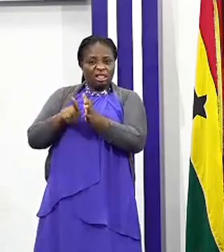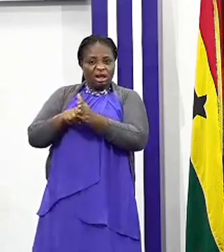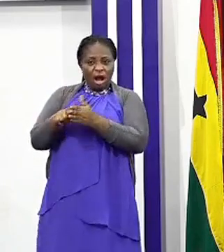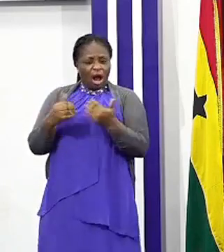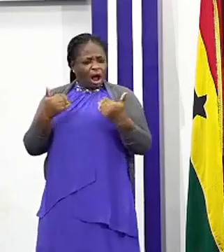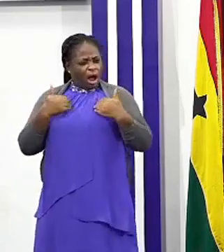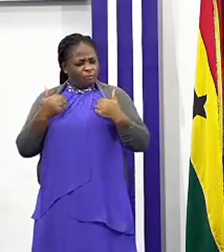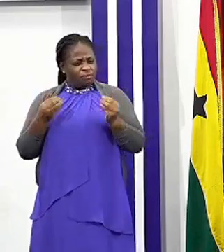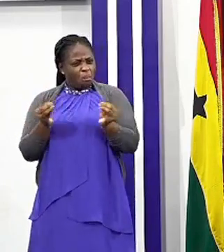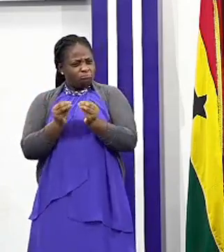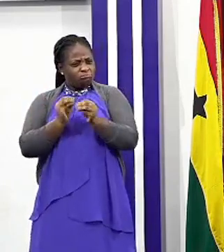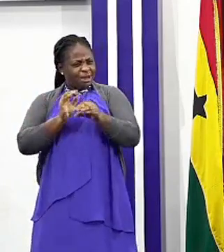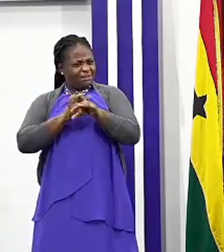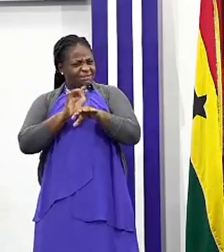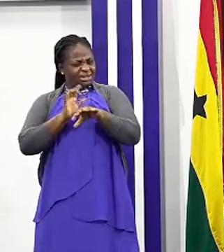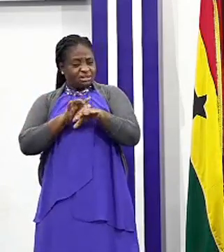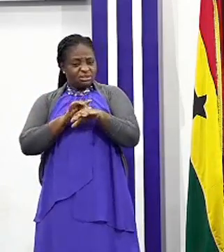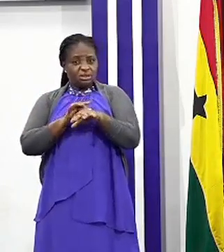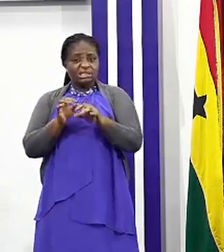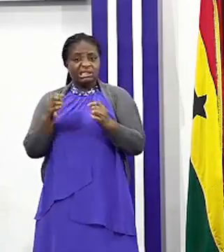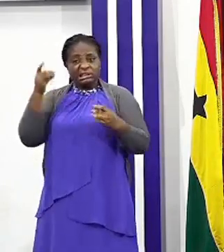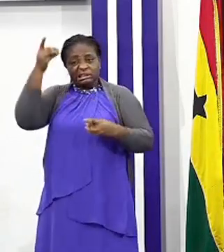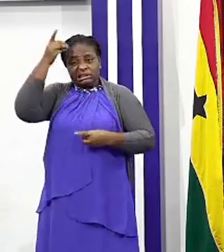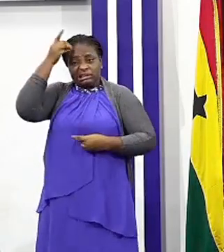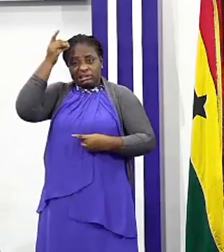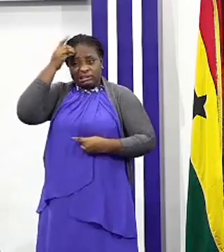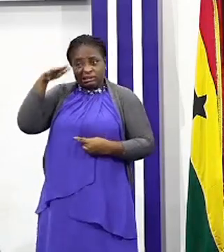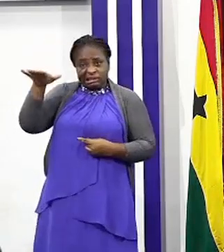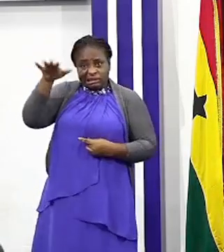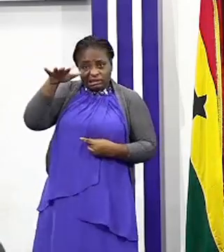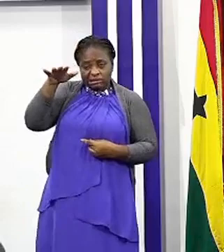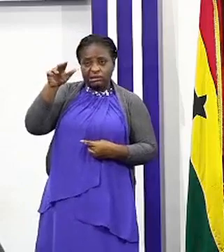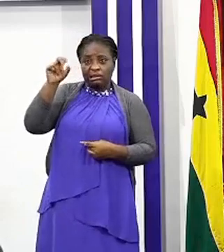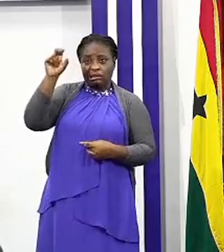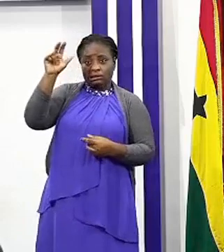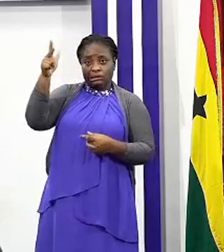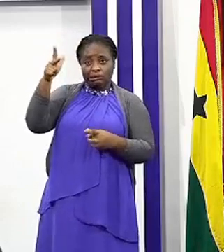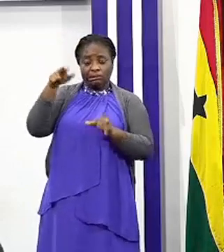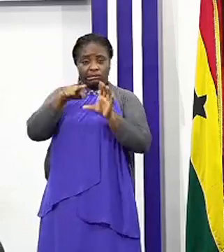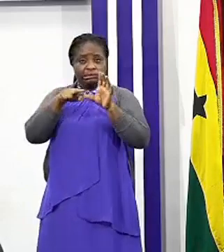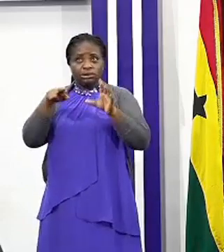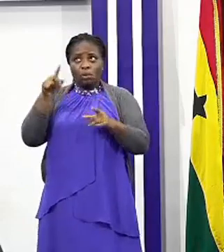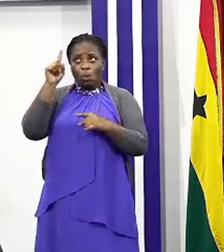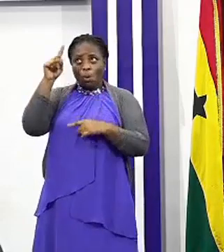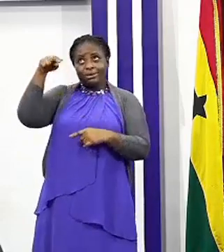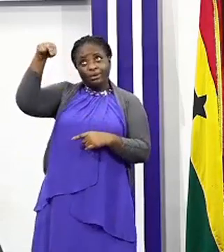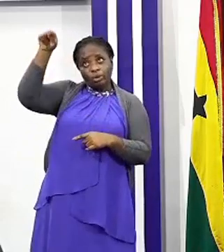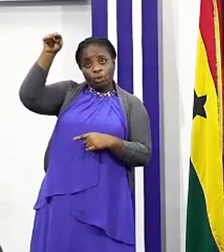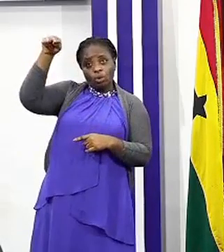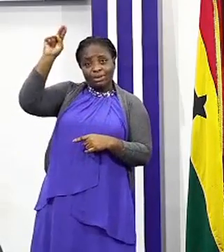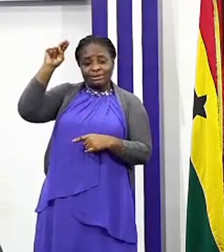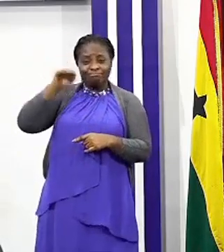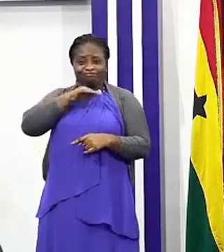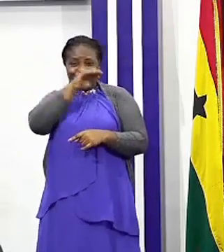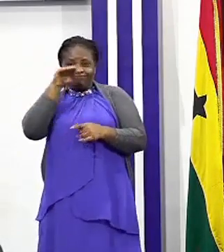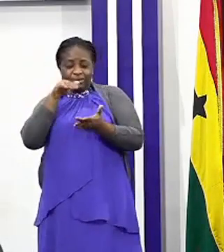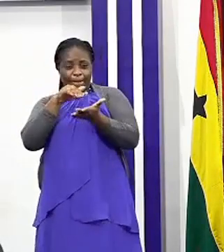having infectious disease centers in three ecological zones, one in the northern zone, one in the